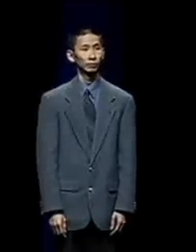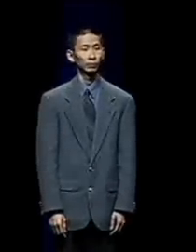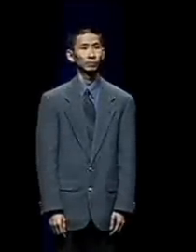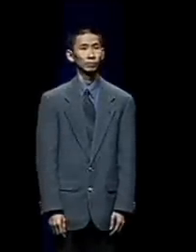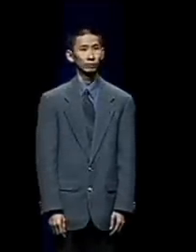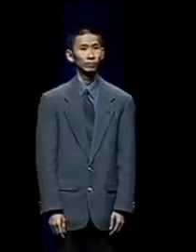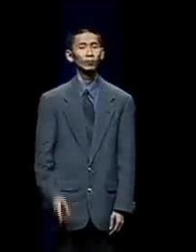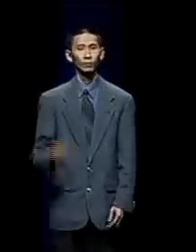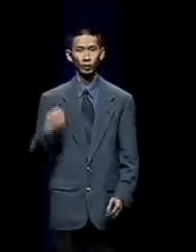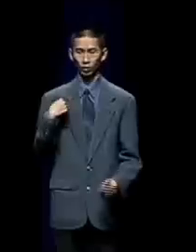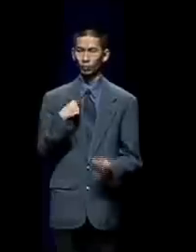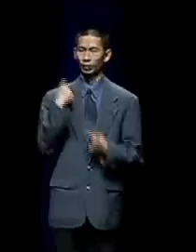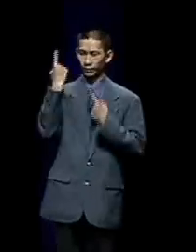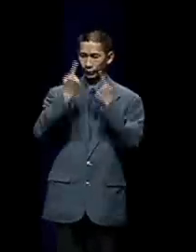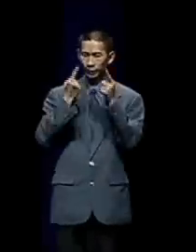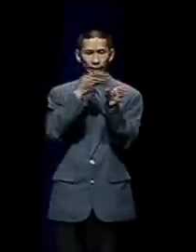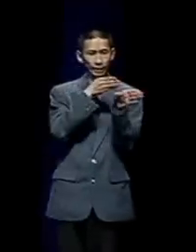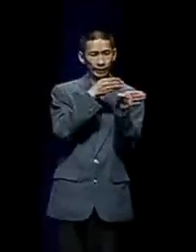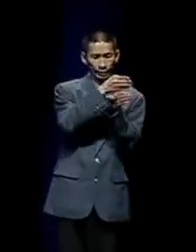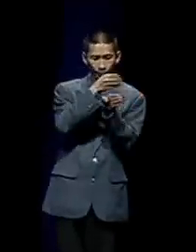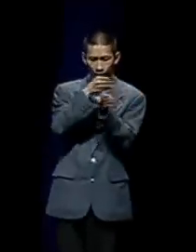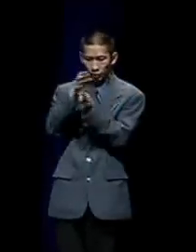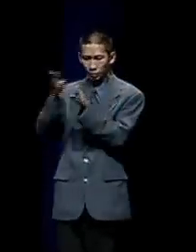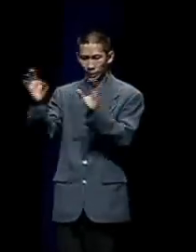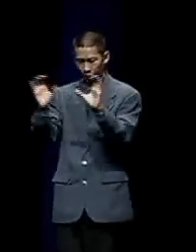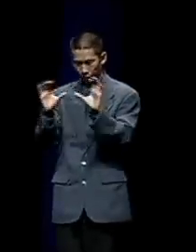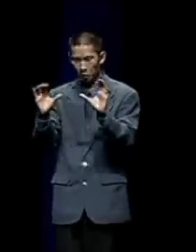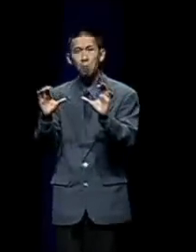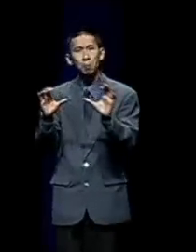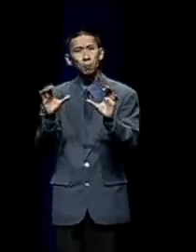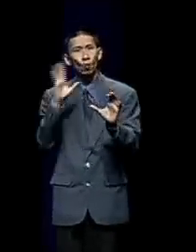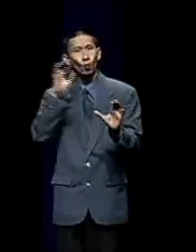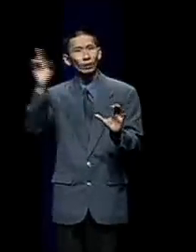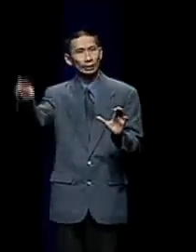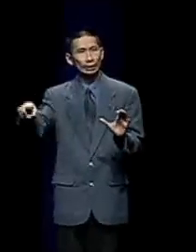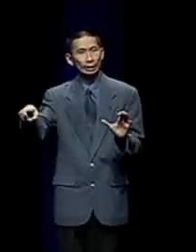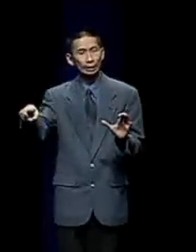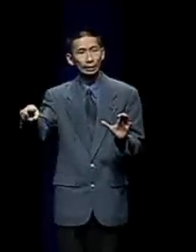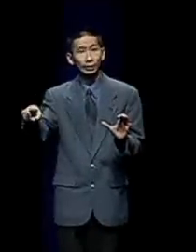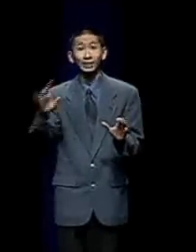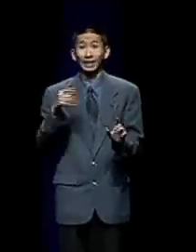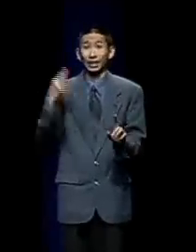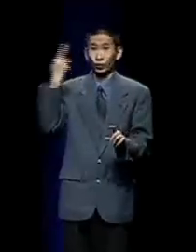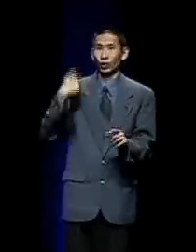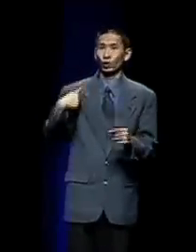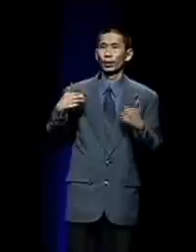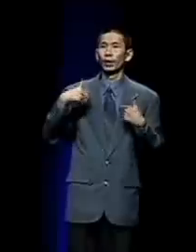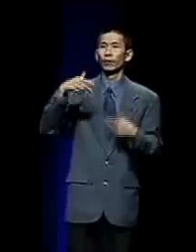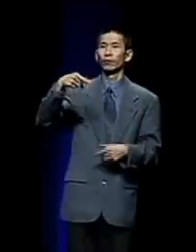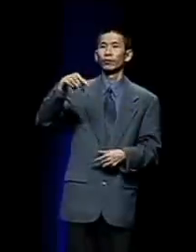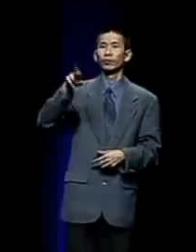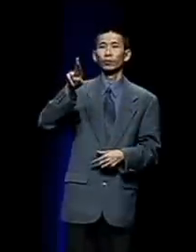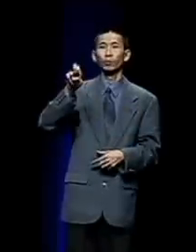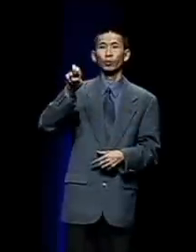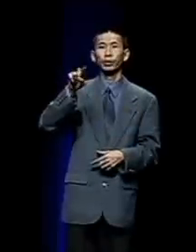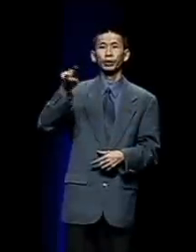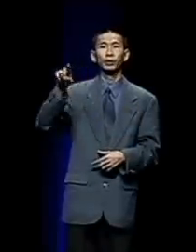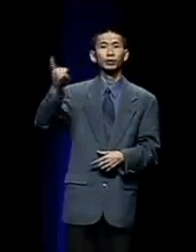specialty certifications are going to be needed. And, again, that's the purpose of this pre-JTA survey is to actually